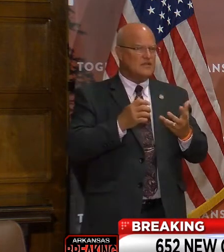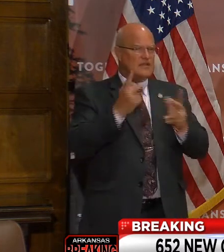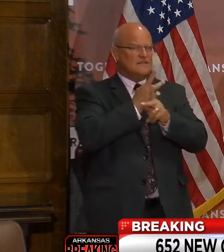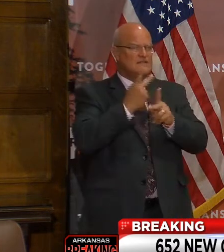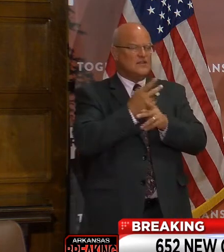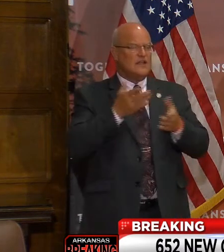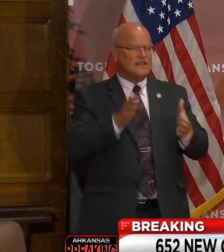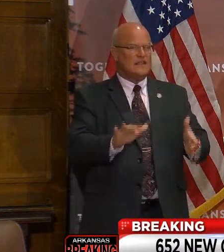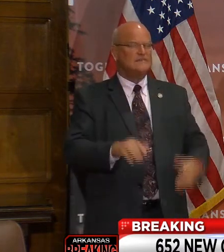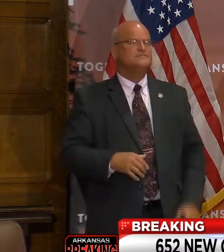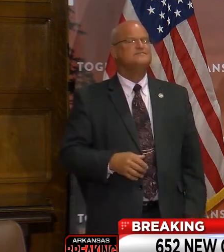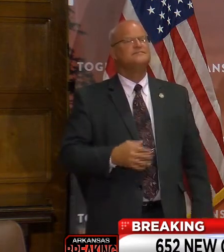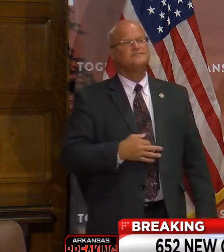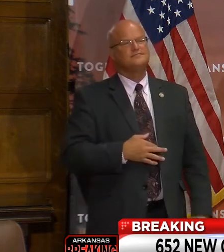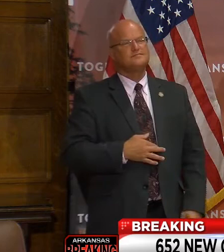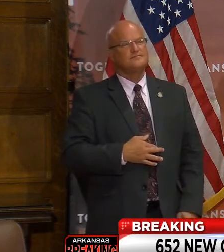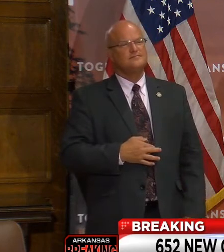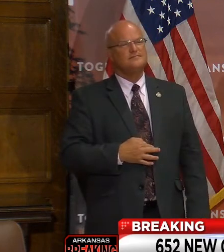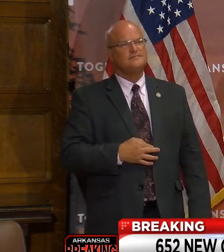out that way?